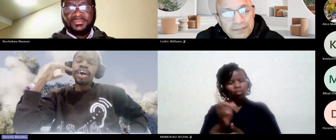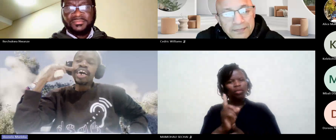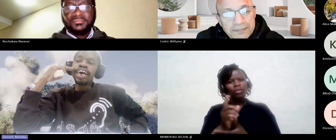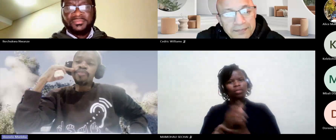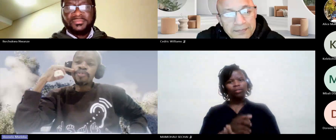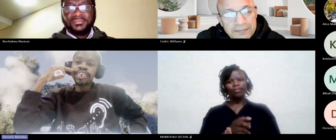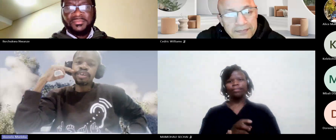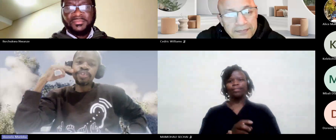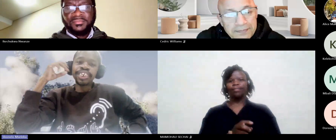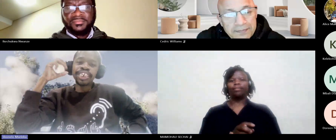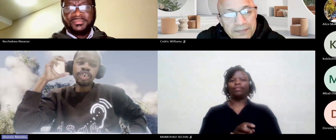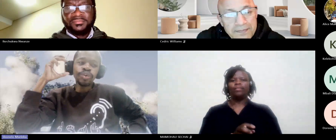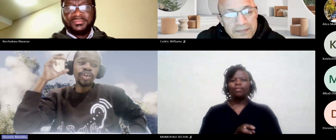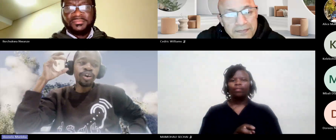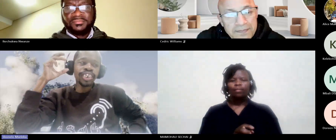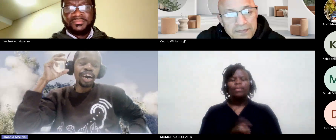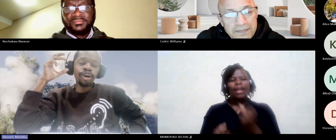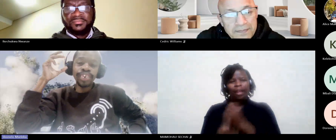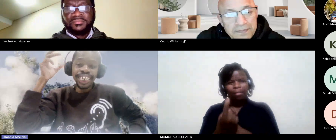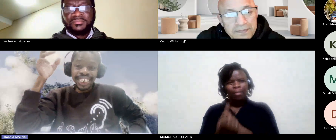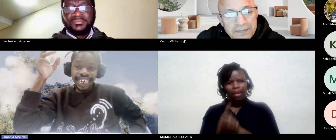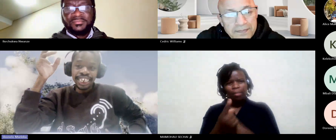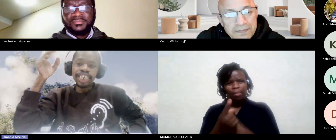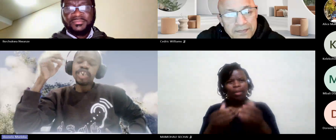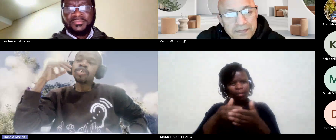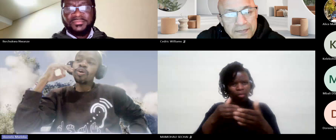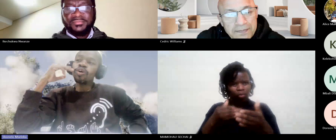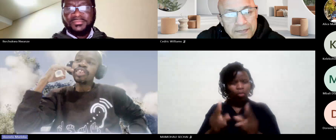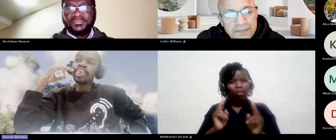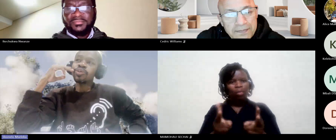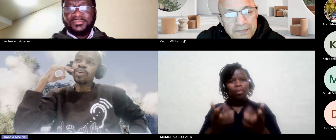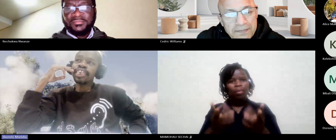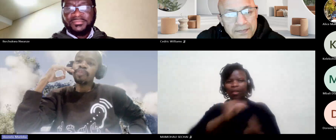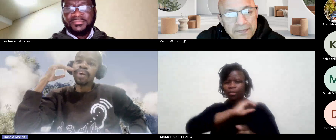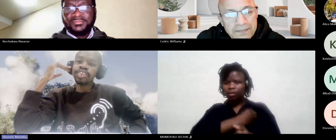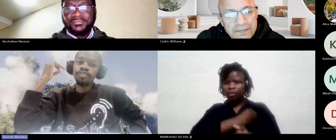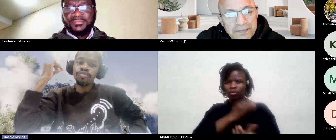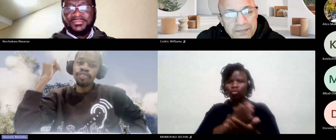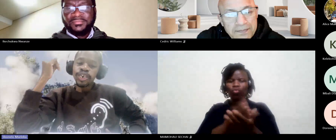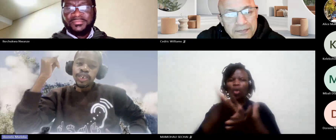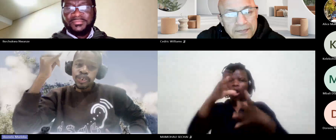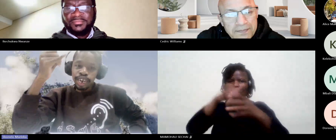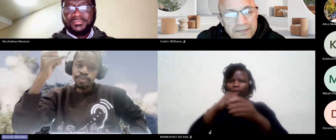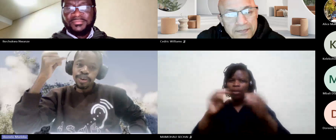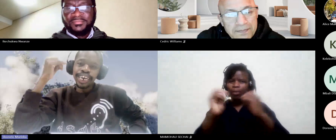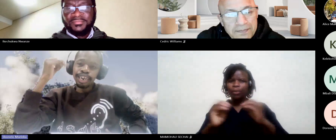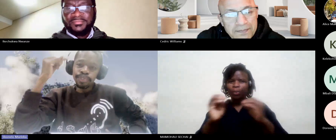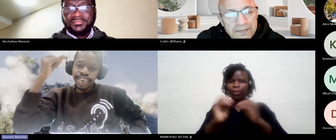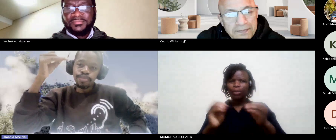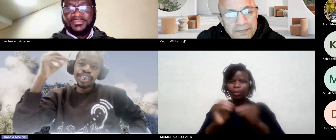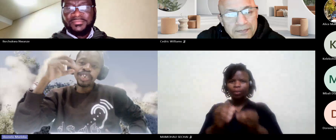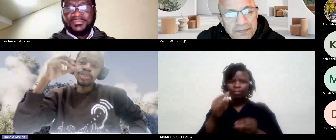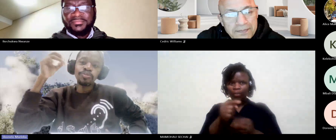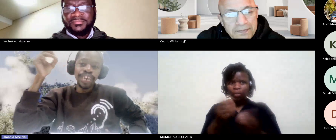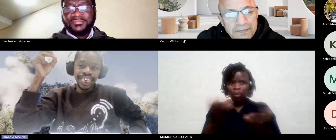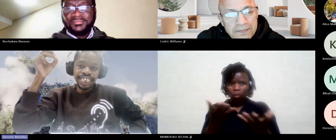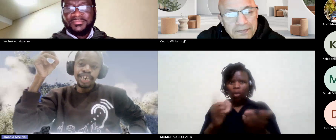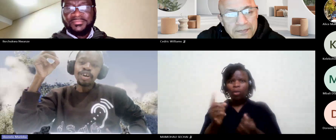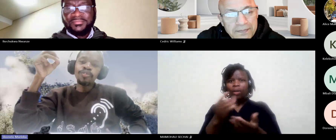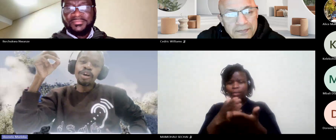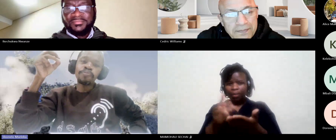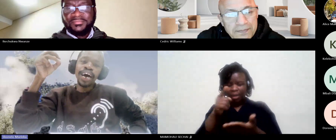before. People with disabilities were not accommodated. So that's where the parts of social model and medical model